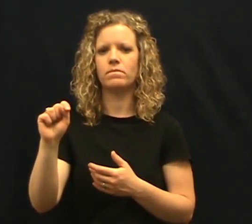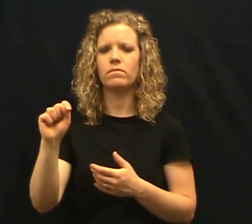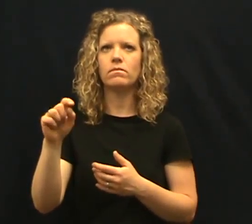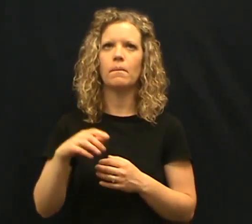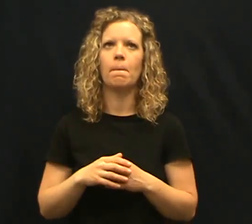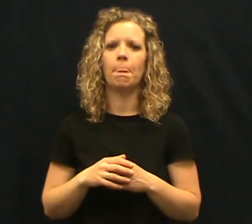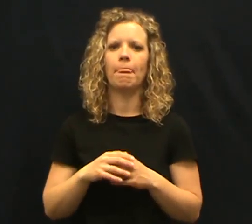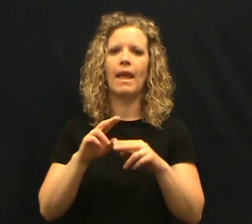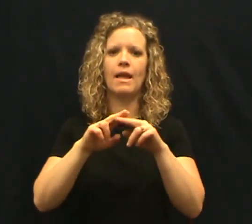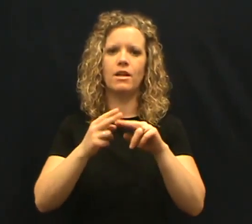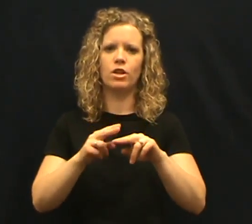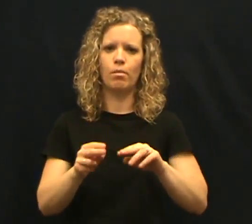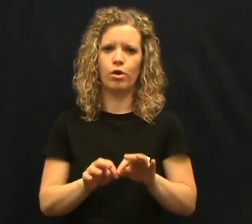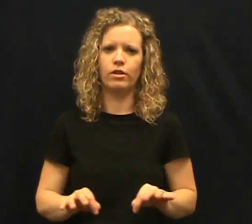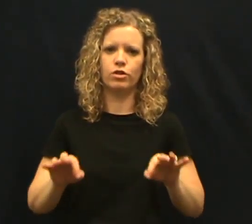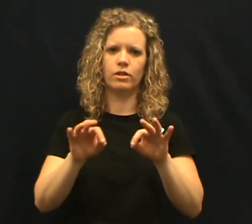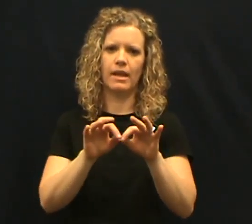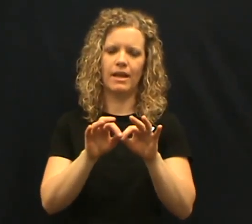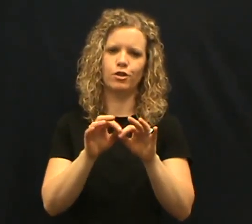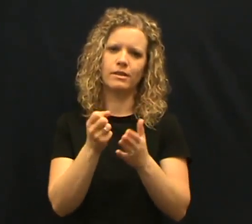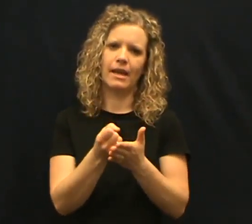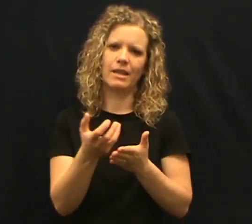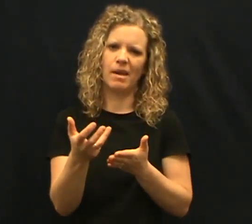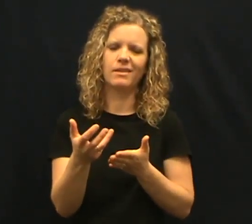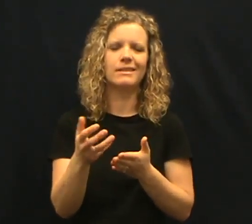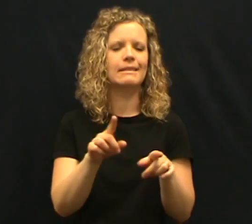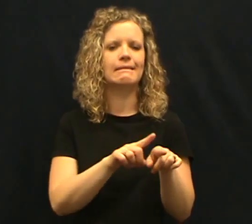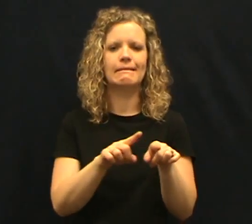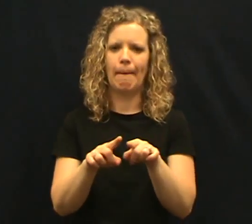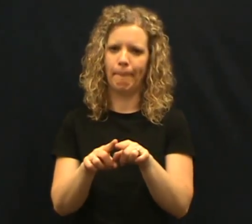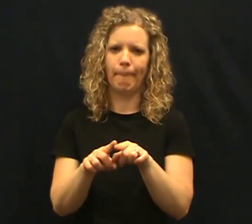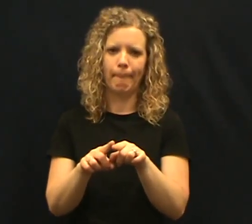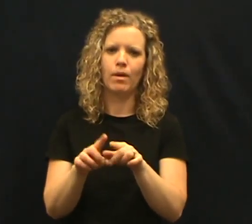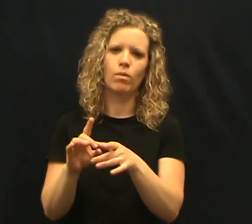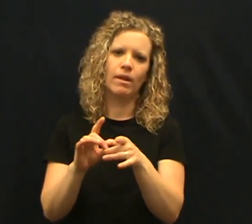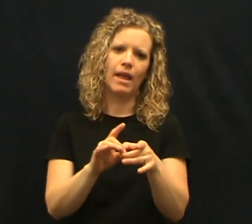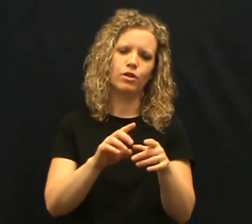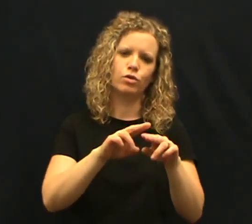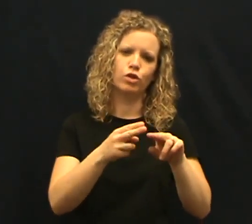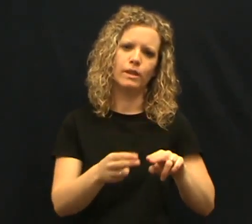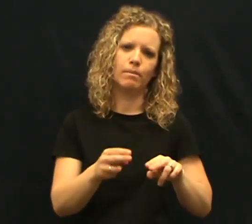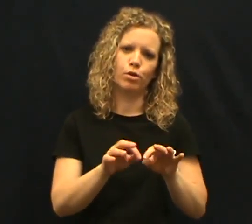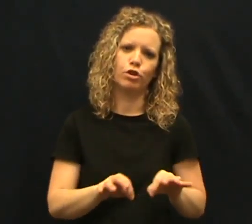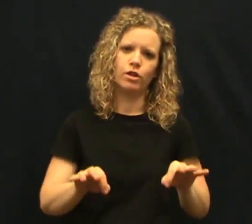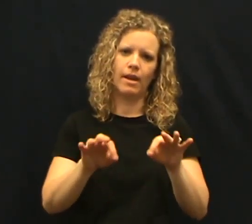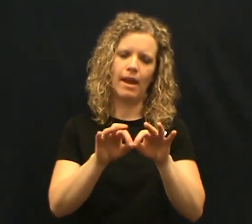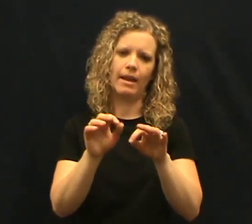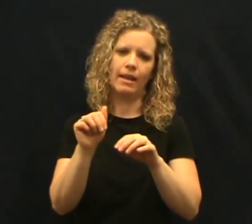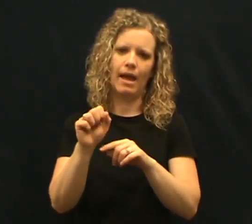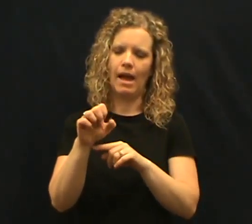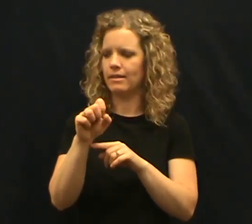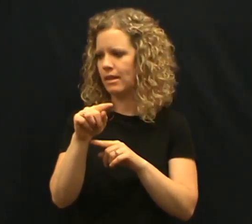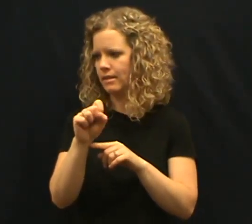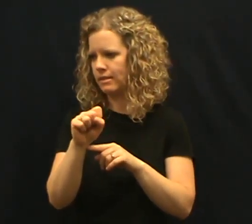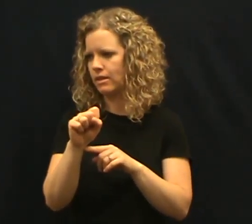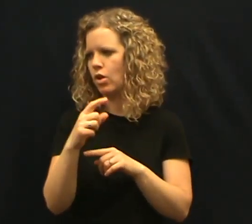Depreciation expense, same thing when we talked about depreciating the assets. And then of course interest expense and income tax expense we talked about as well. So